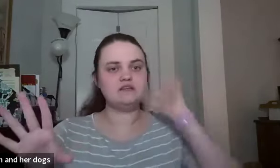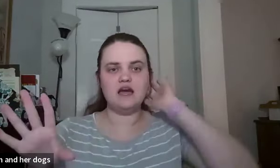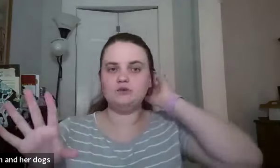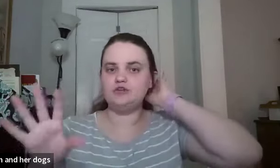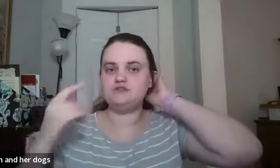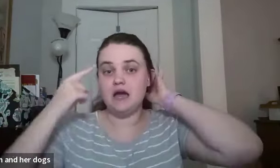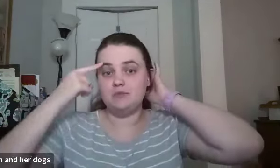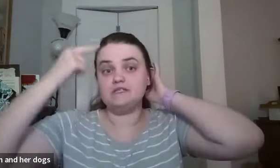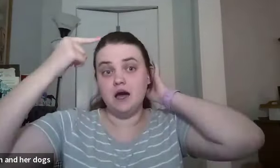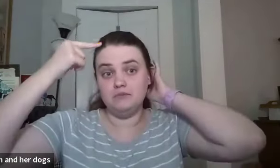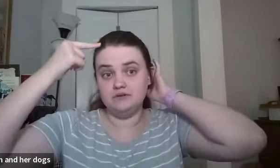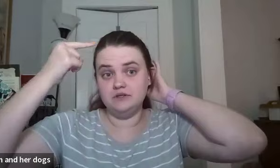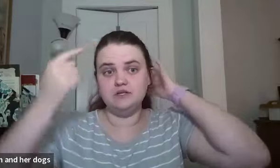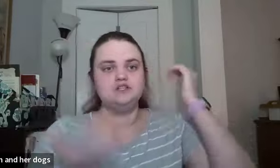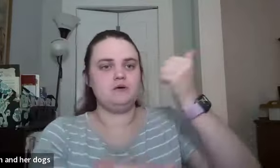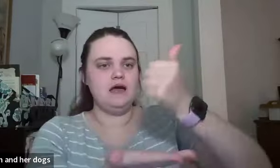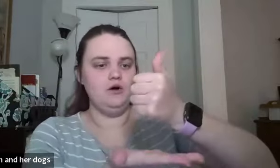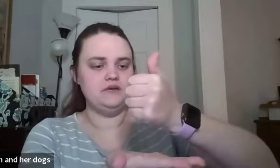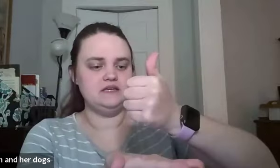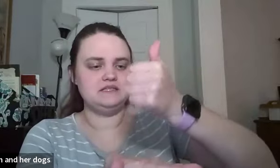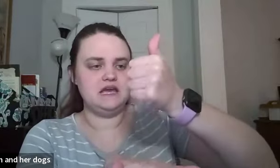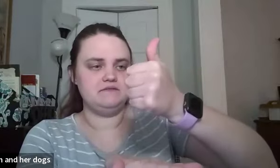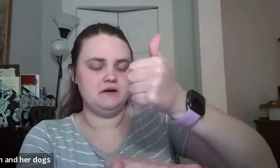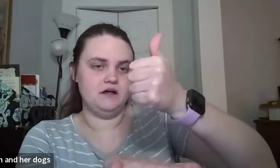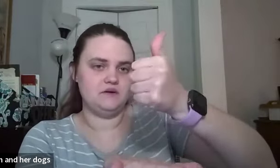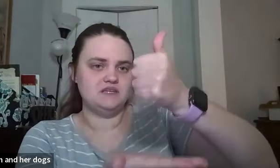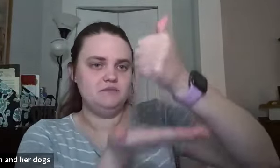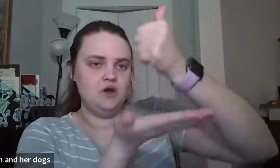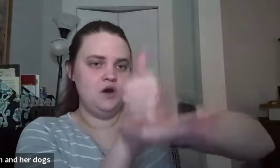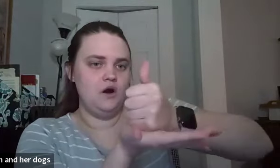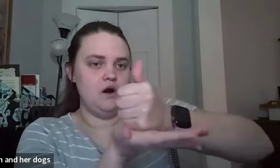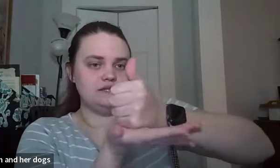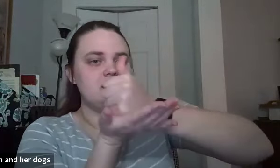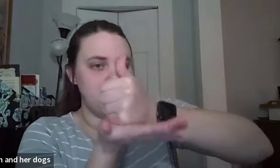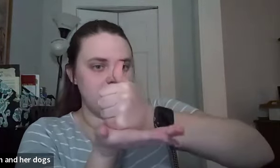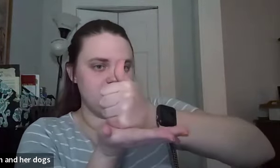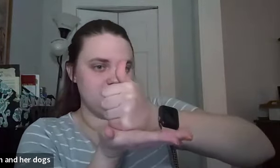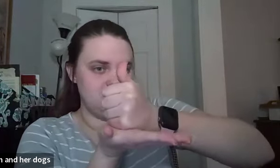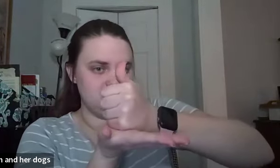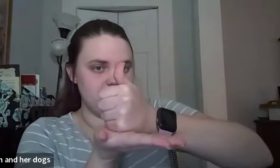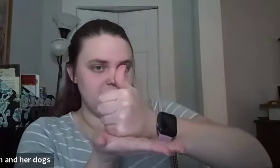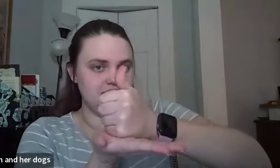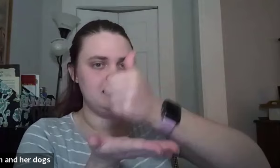this is one kind of where you use the eyebrows up. So help is a thumbs up. on top of your non-dominant hand.